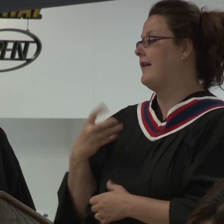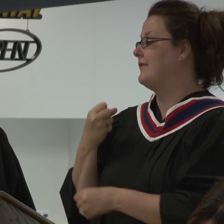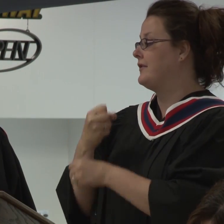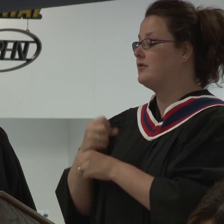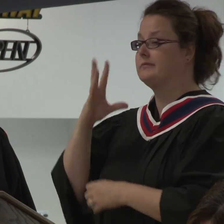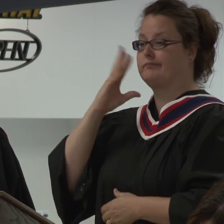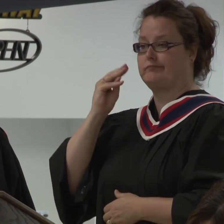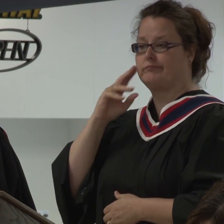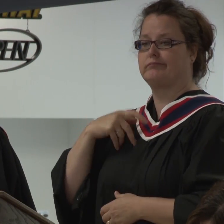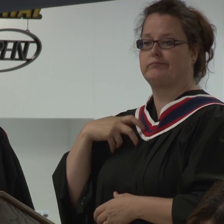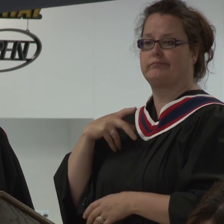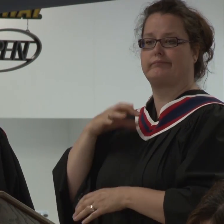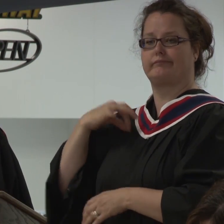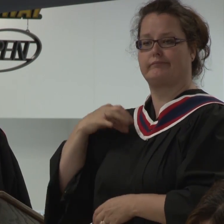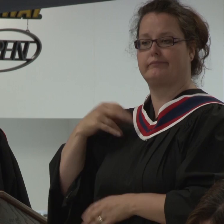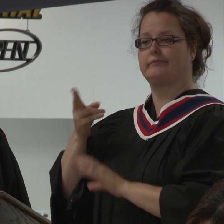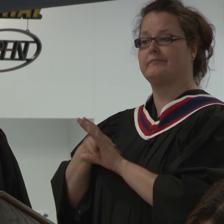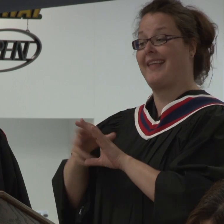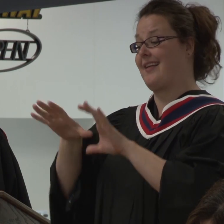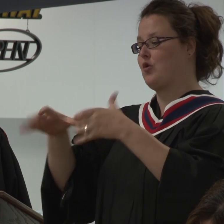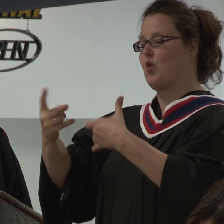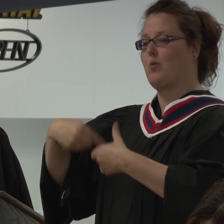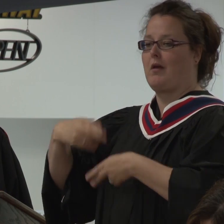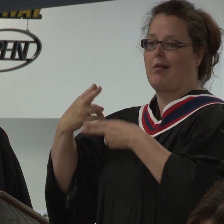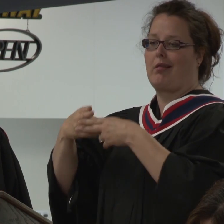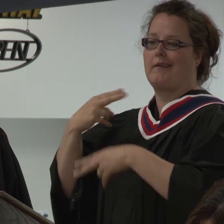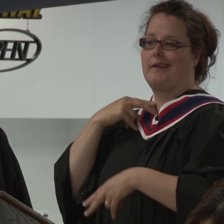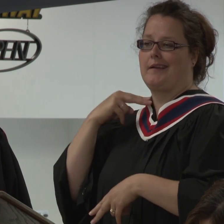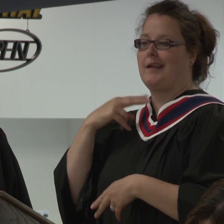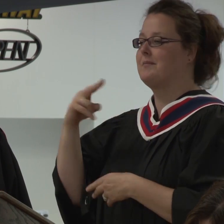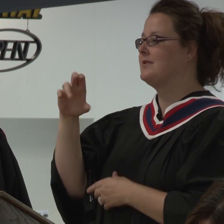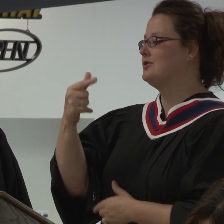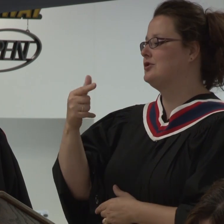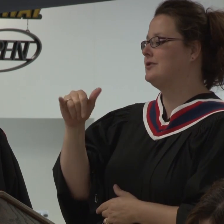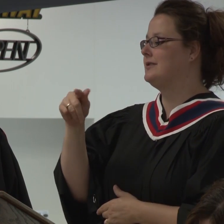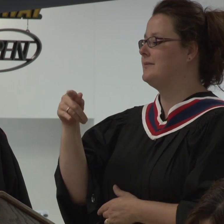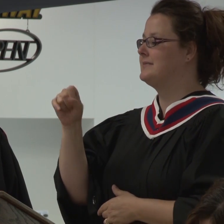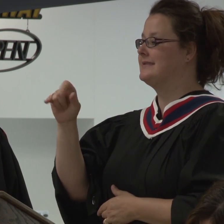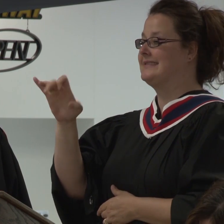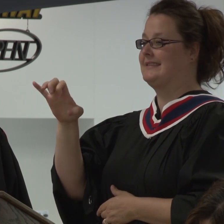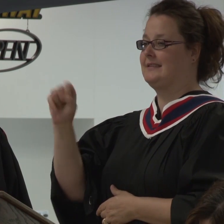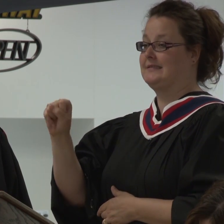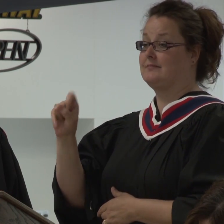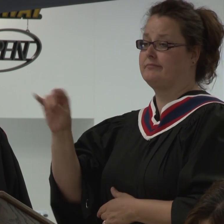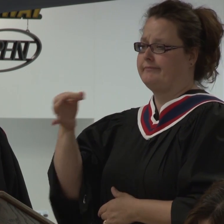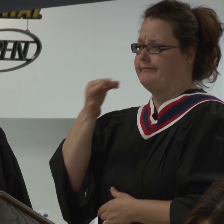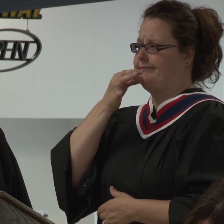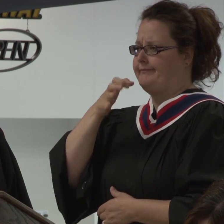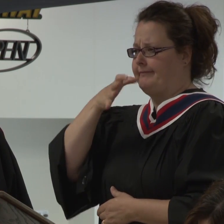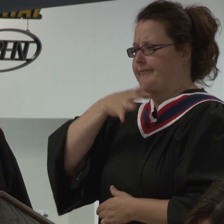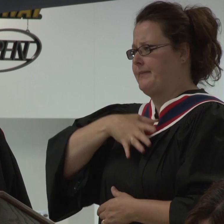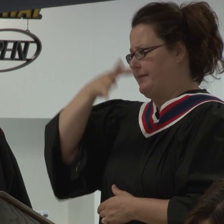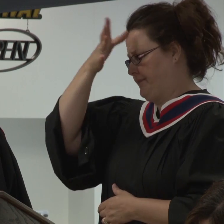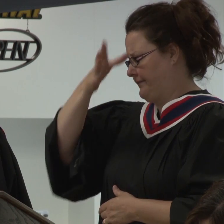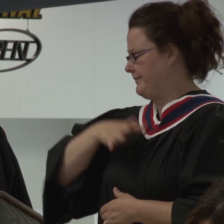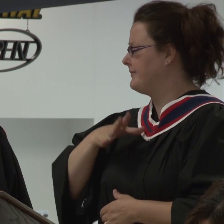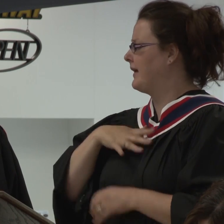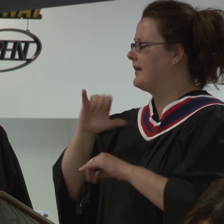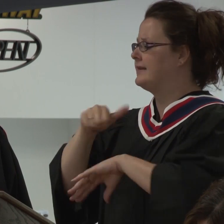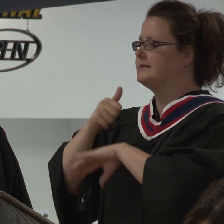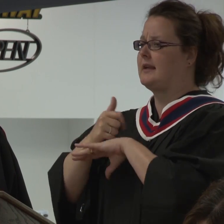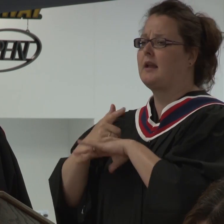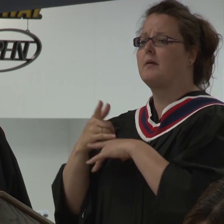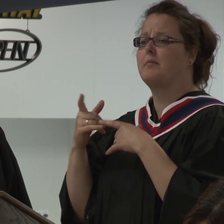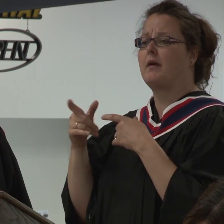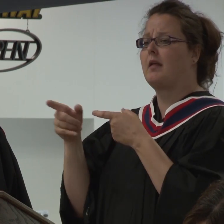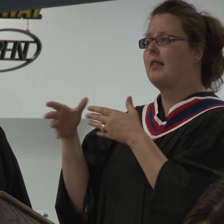having that privilege. The Gypsies, as they are affectionately known, are a unit of highly skilled men and women who can set up and provide air